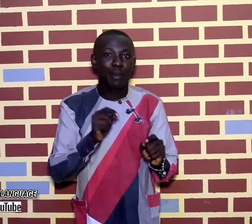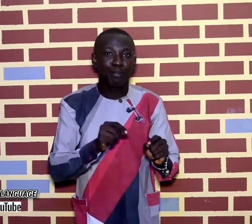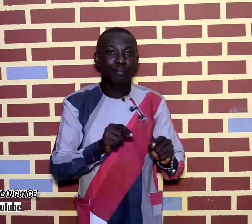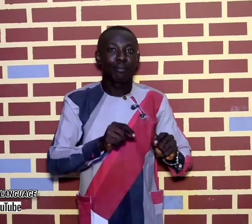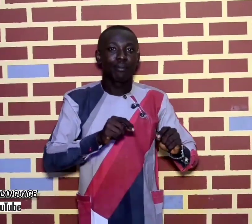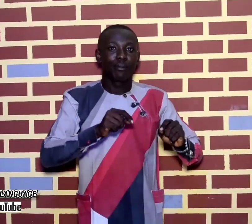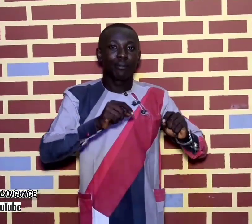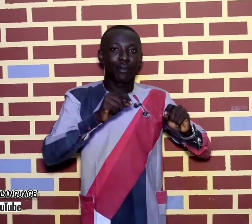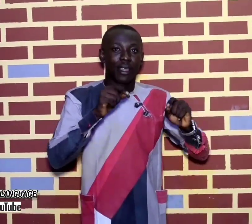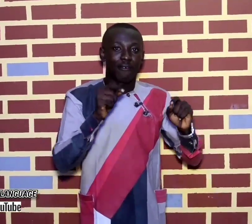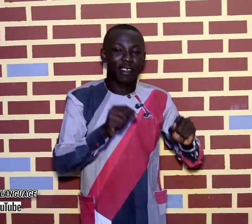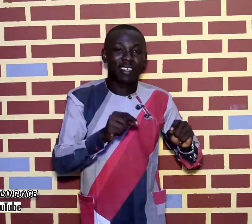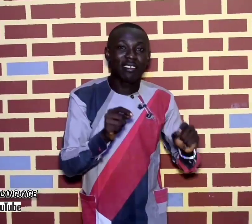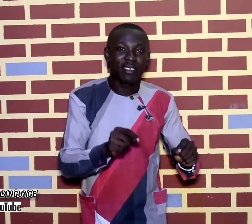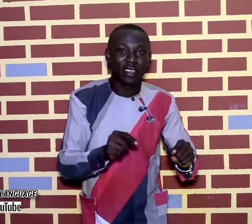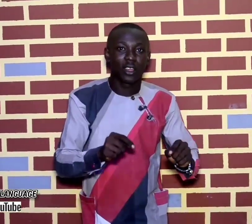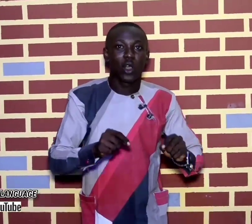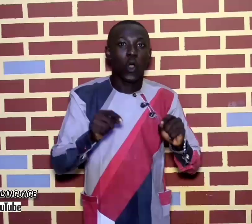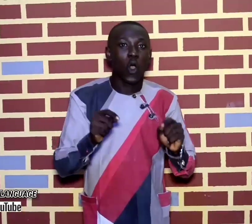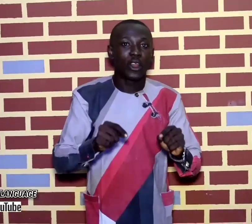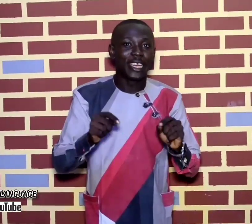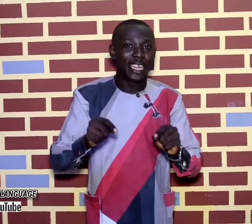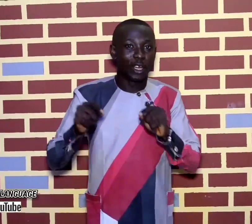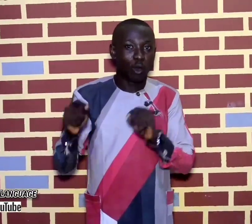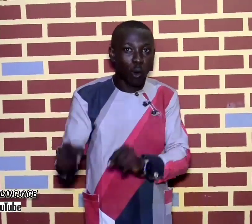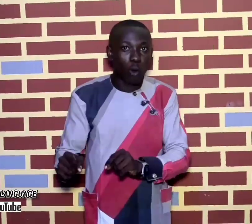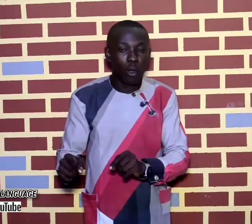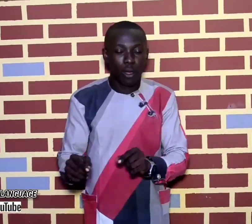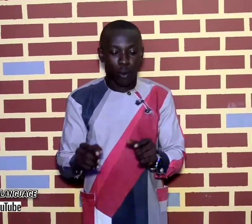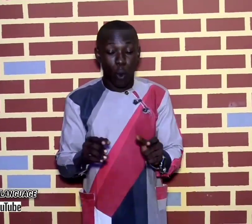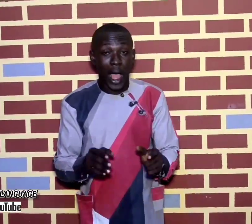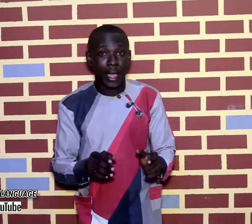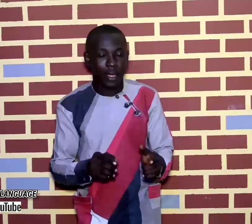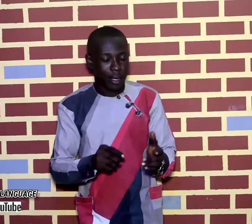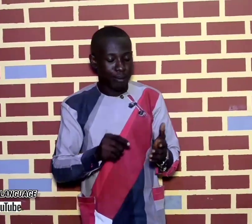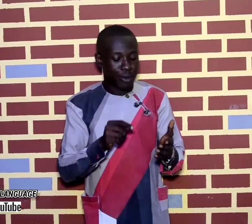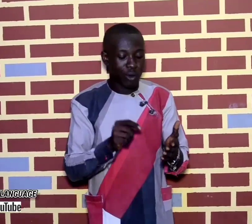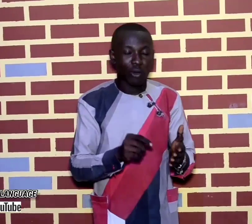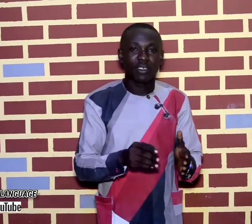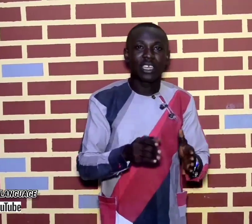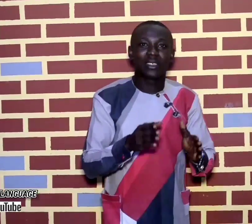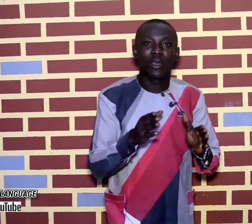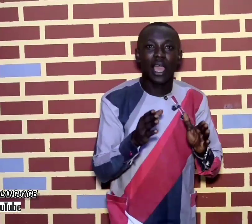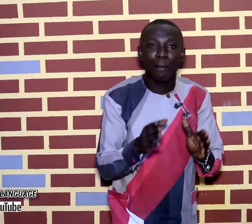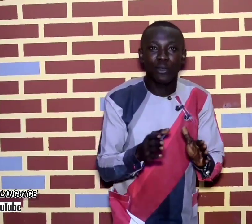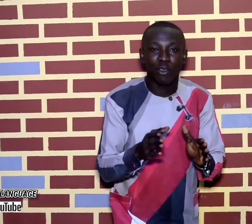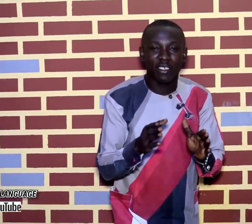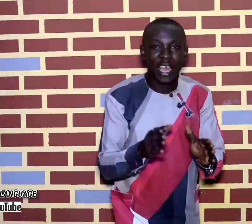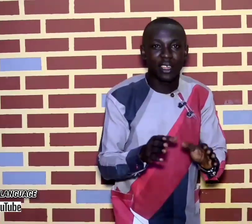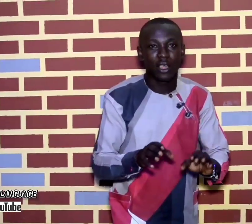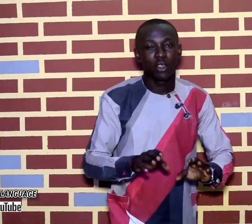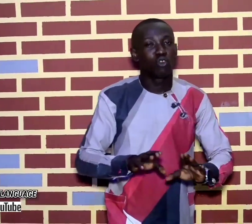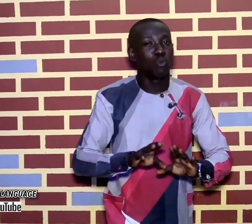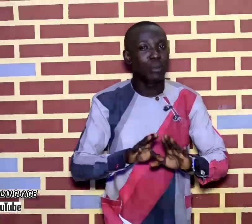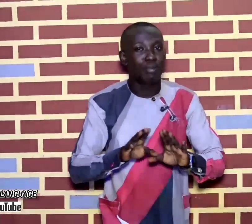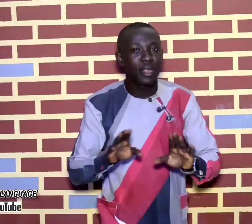keep emphasizing on the law. Why? Because it will help your sign to be